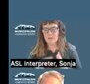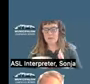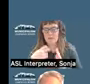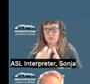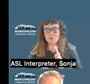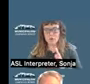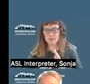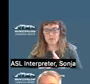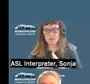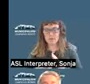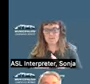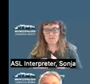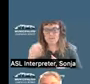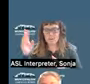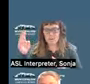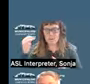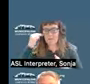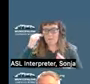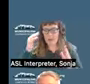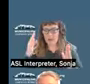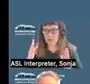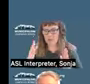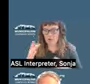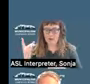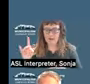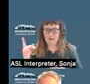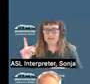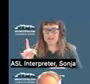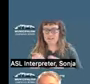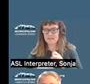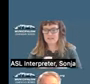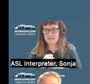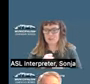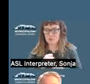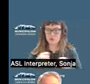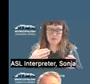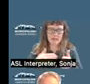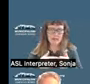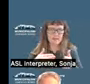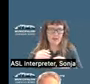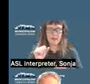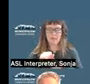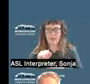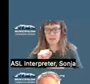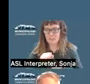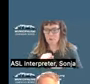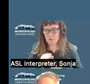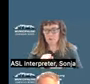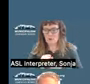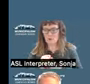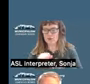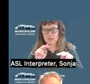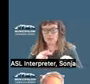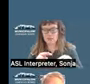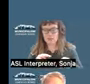mayor for 18 years who was very anti labor and who oversaw the redevelopment of